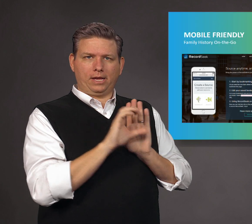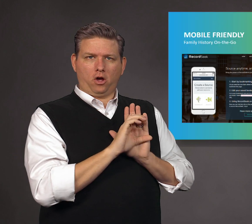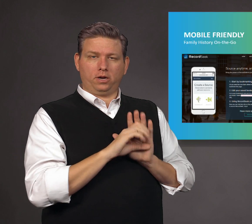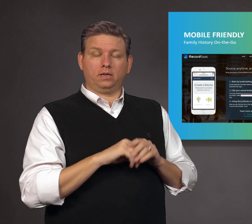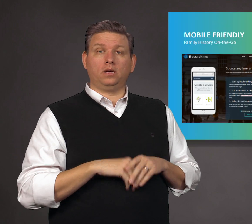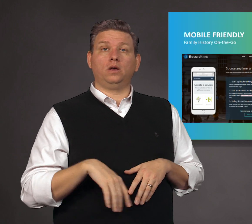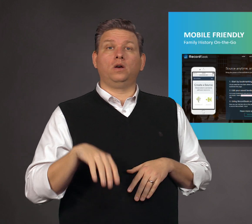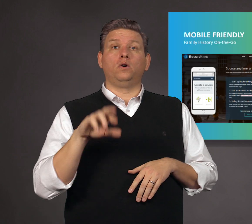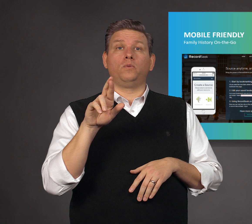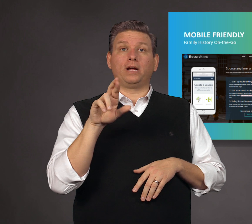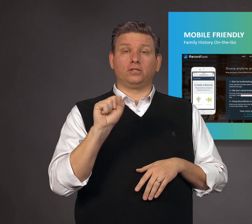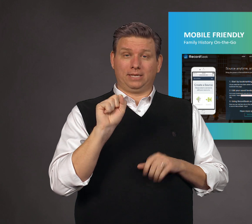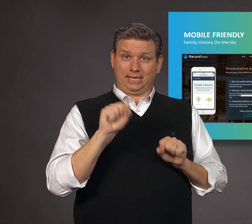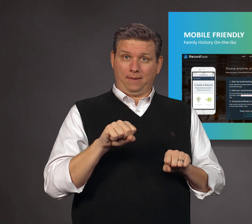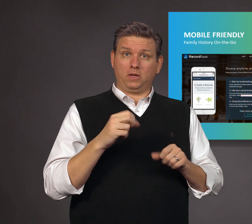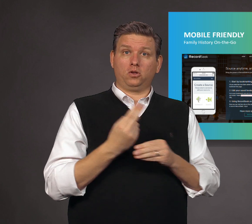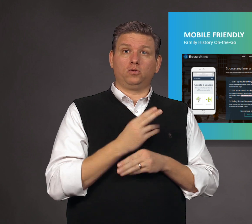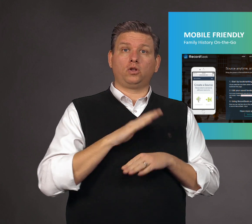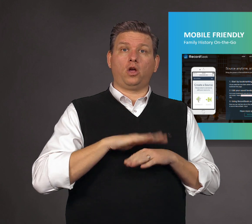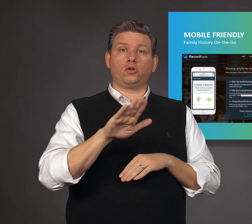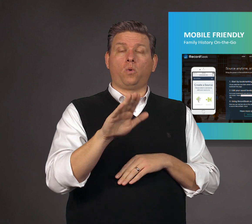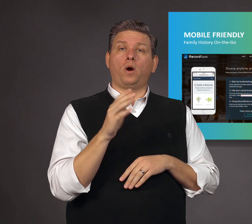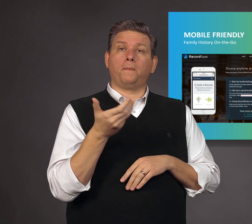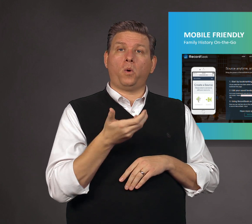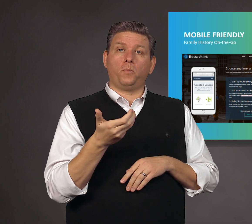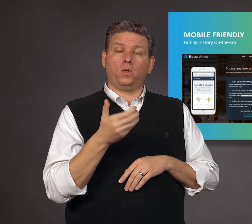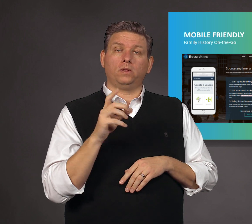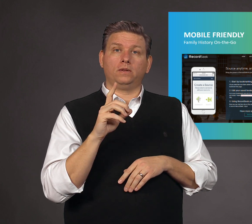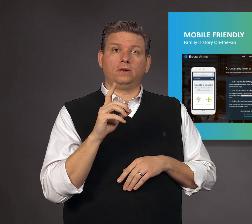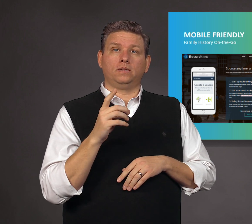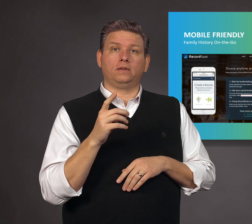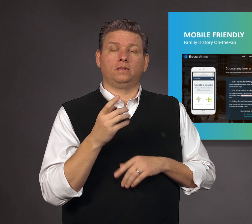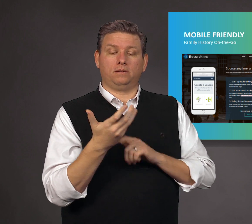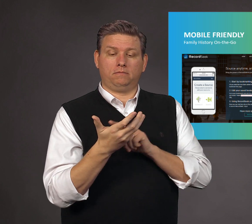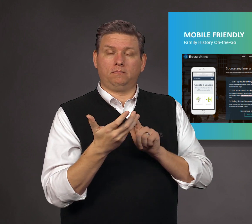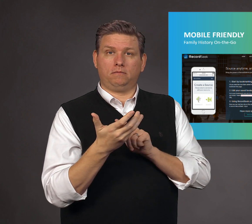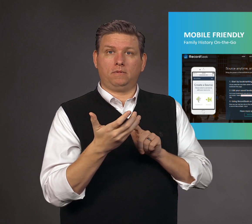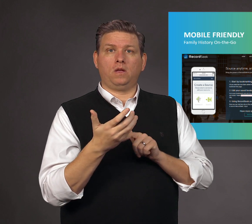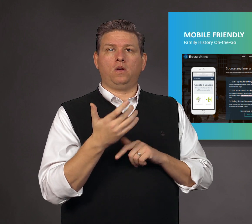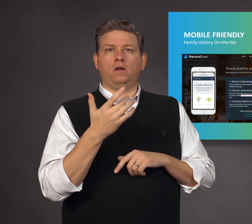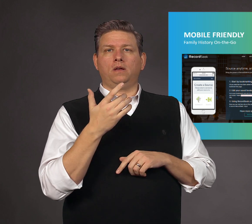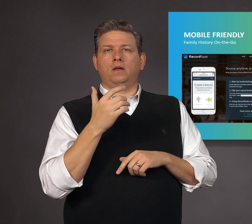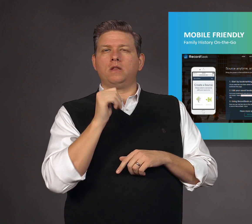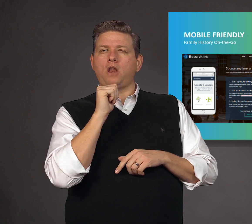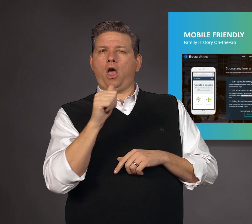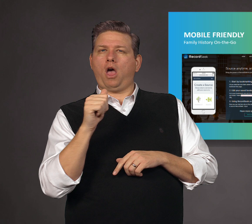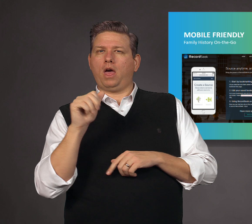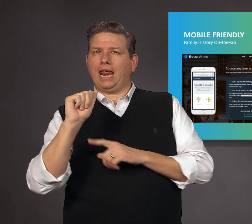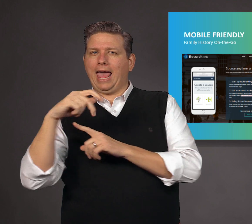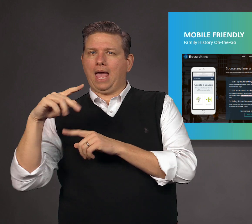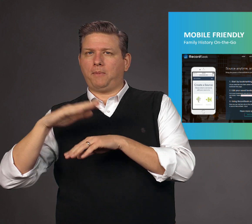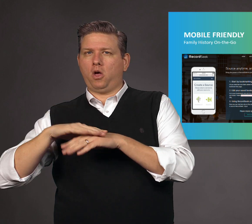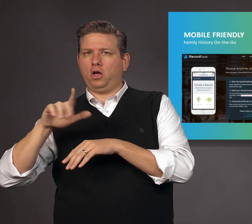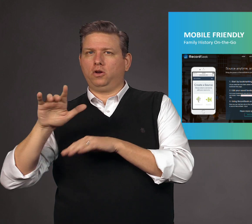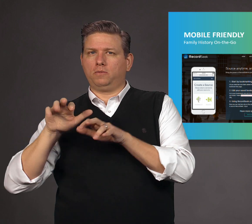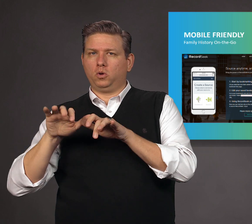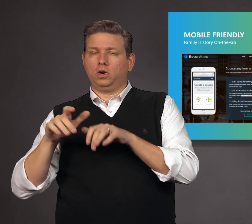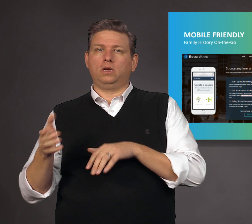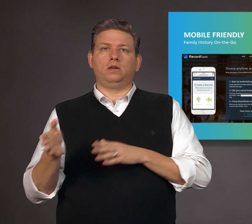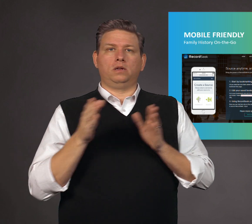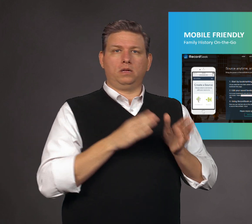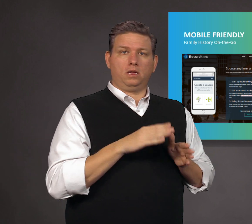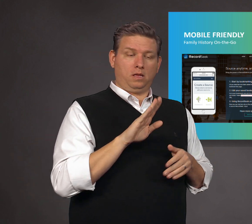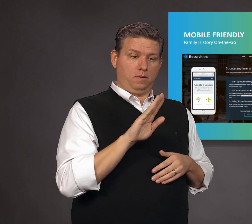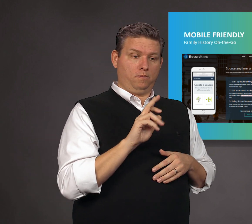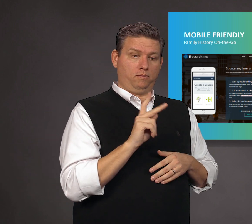RecordSeek can also be used on your mobile device. Rather than a browser extension, you will bookmark a page and visit that bookmark every time